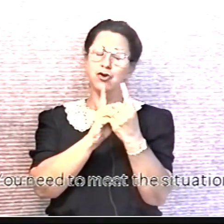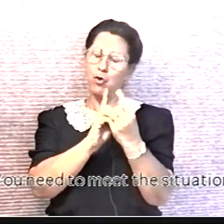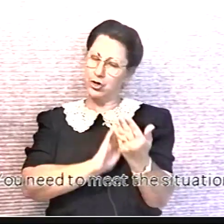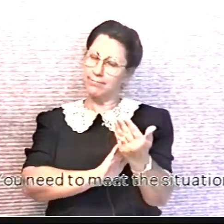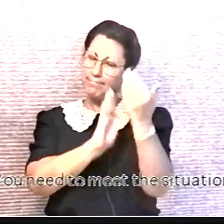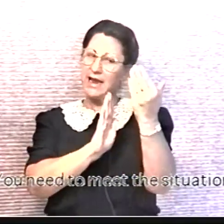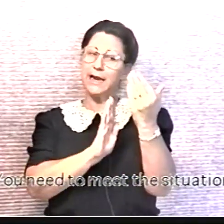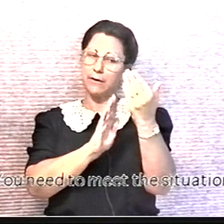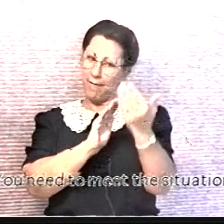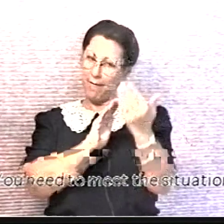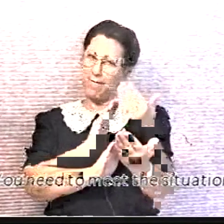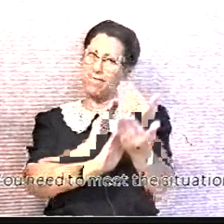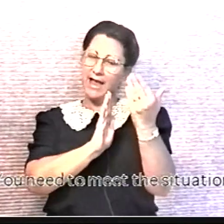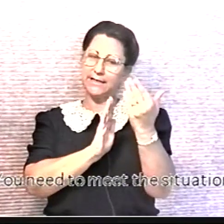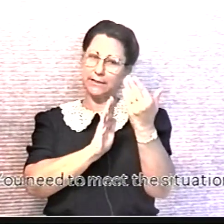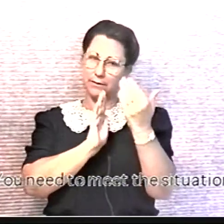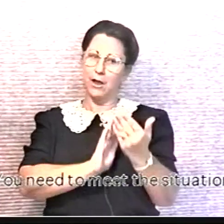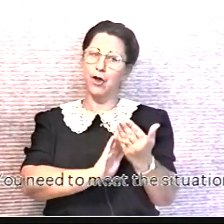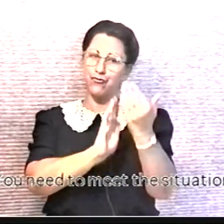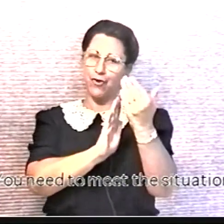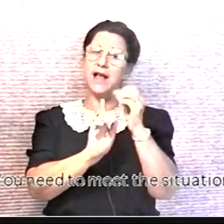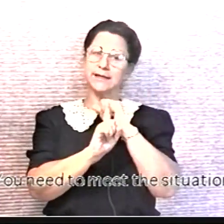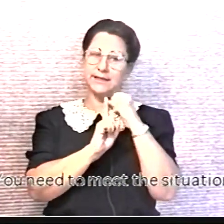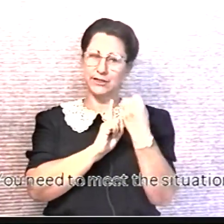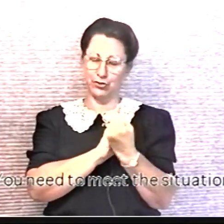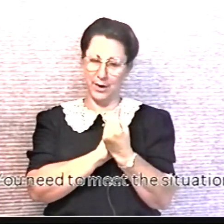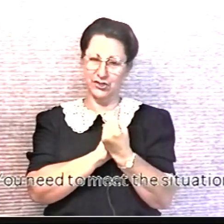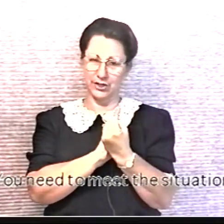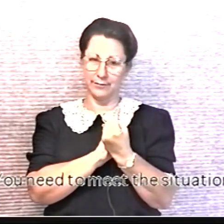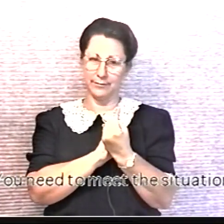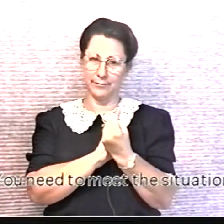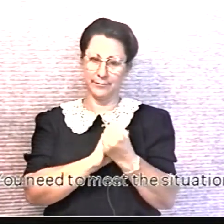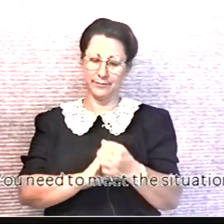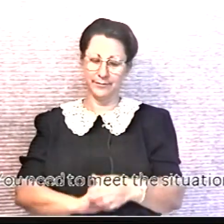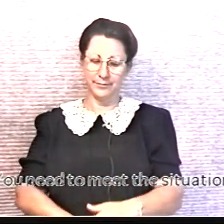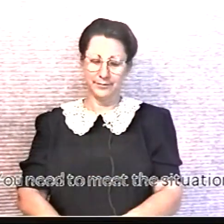going to meet it, face it, address the situation.